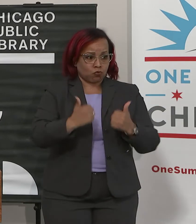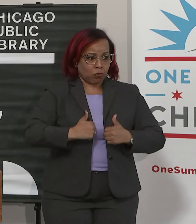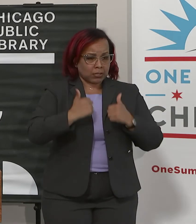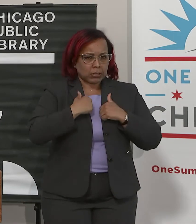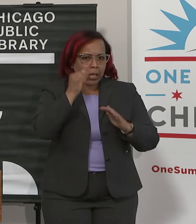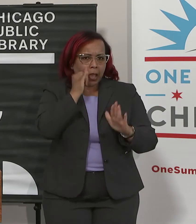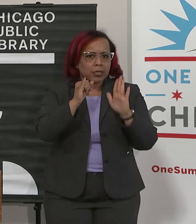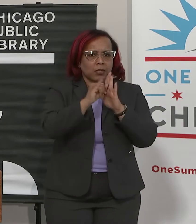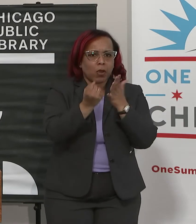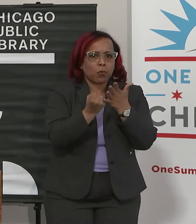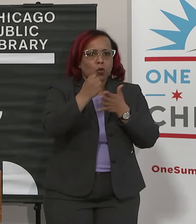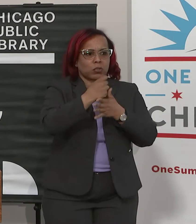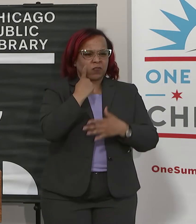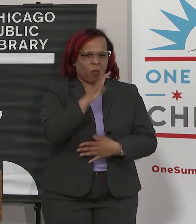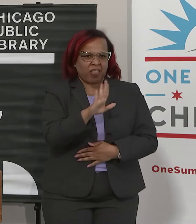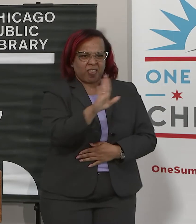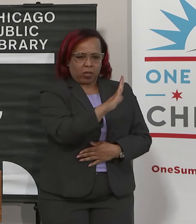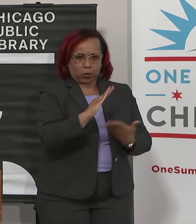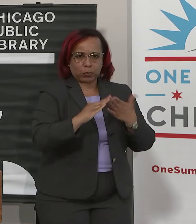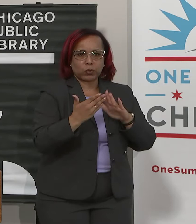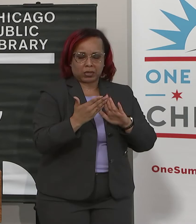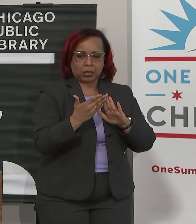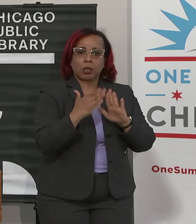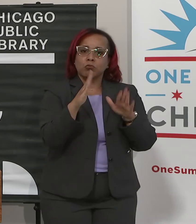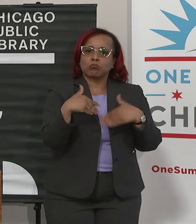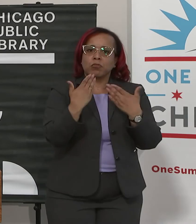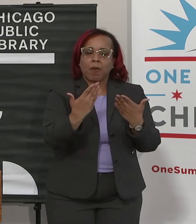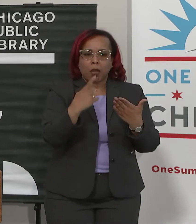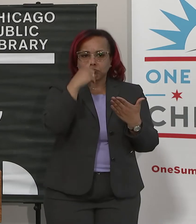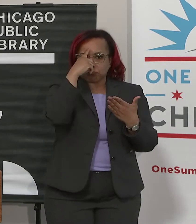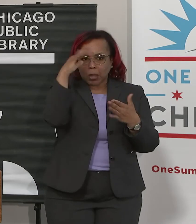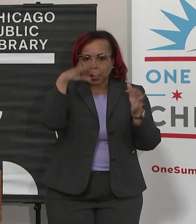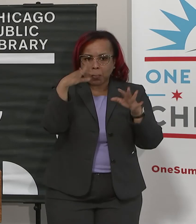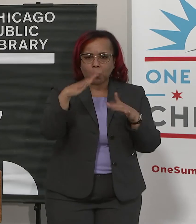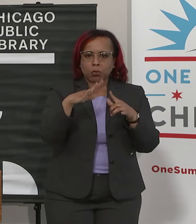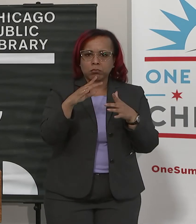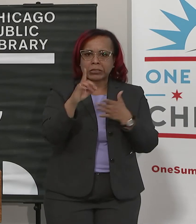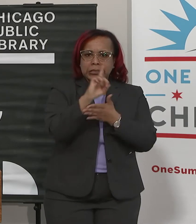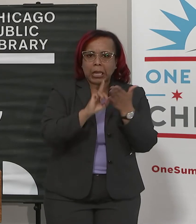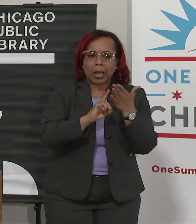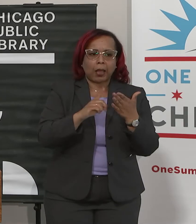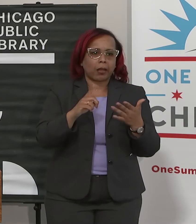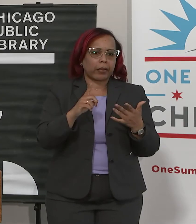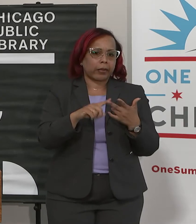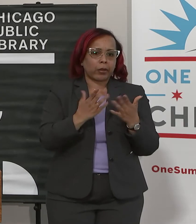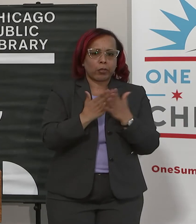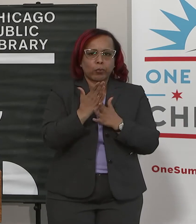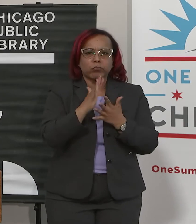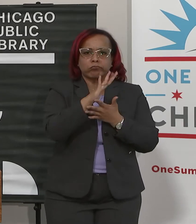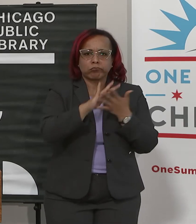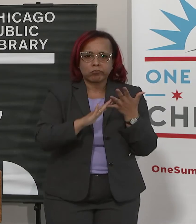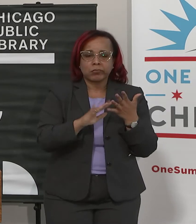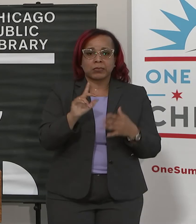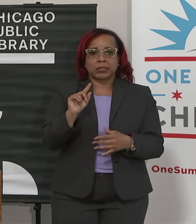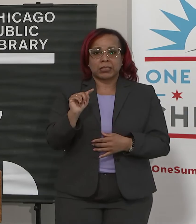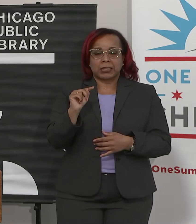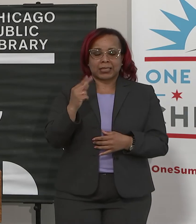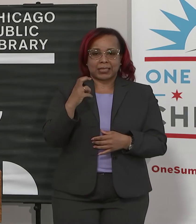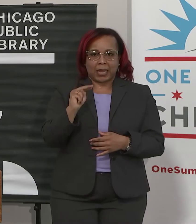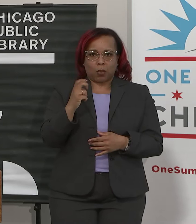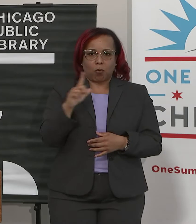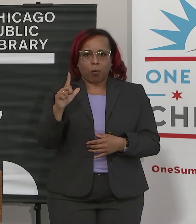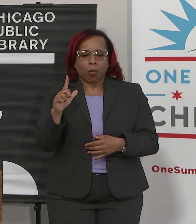the priorities for their community and to provide input on design, and through a series of town halls,